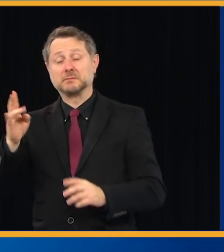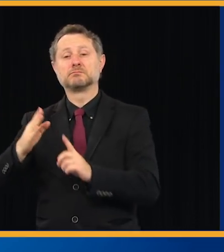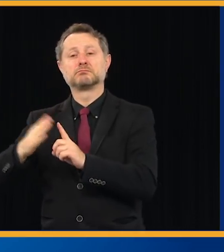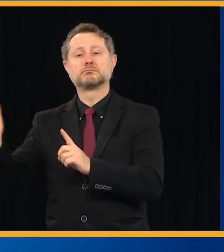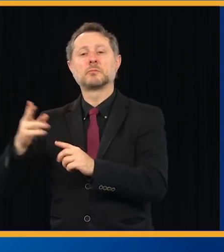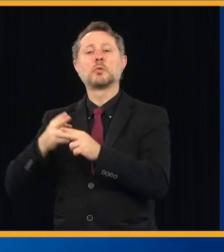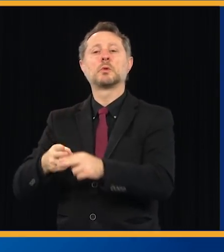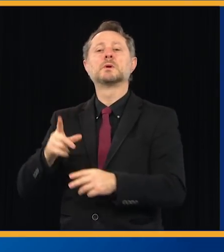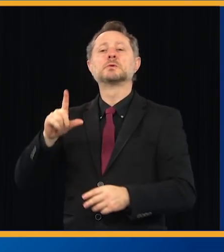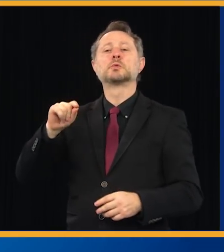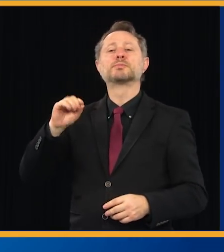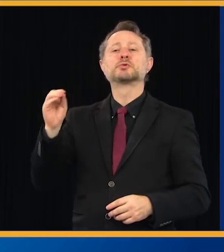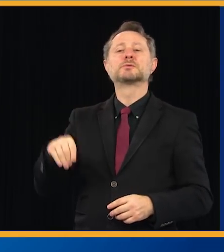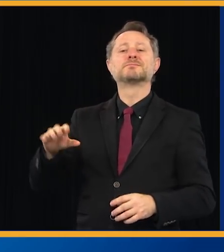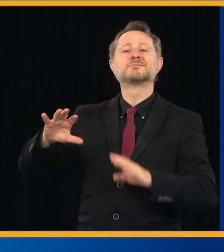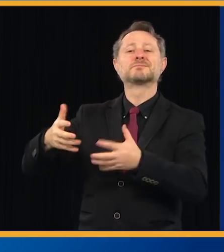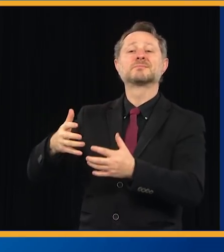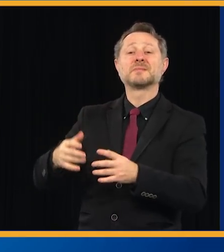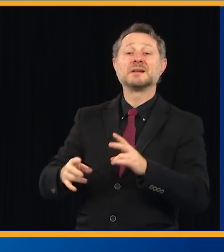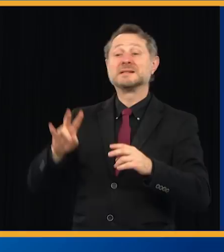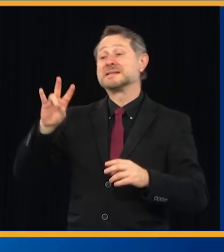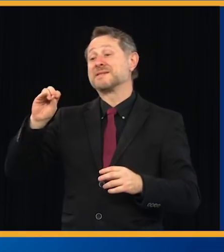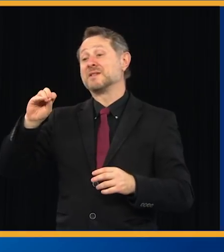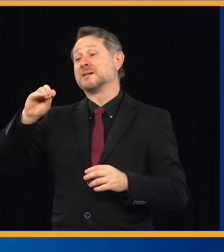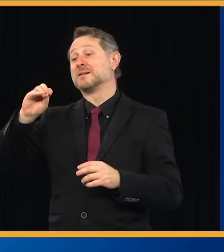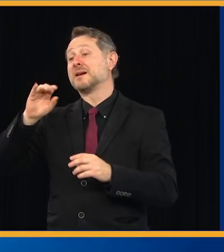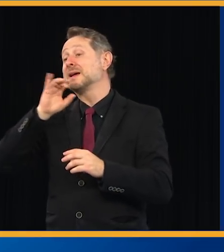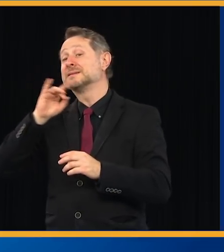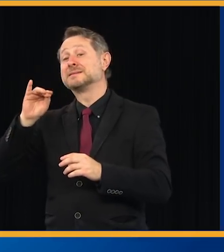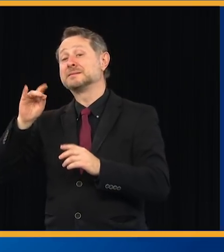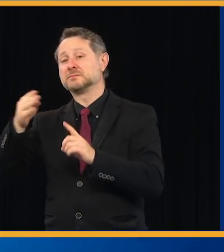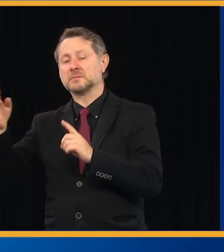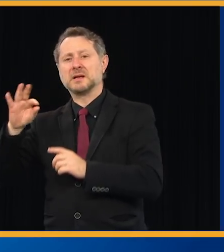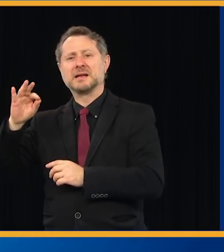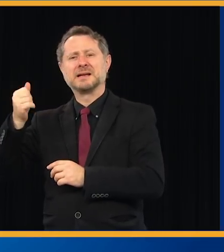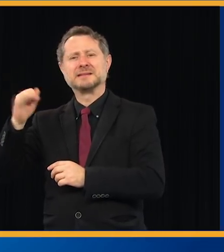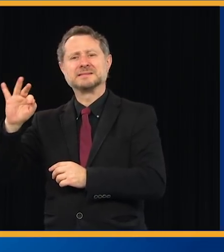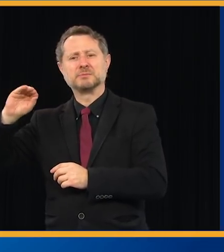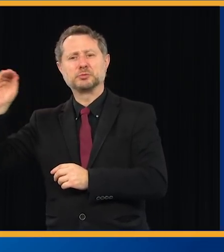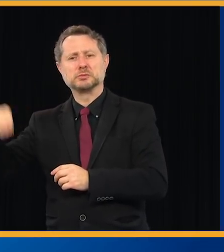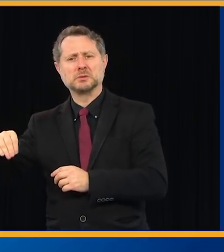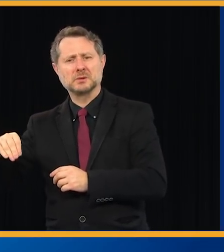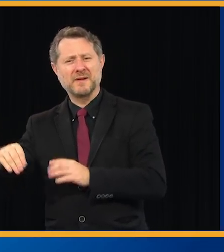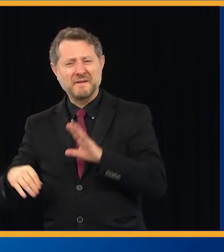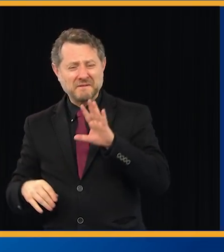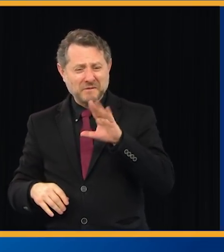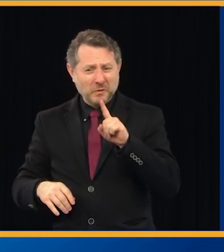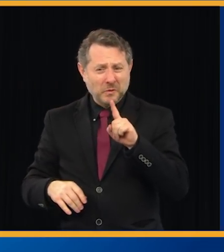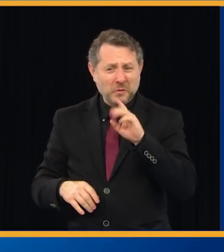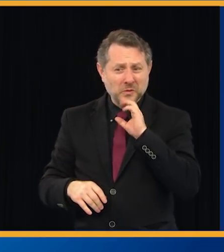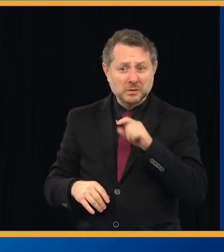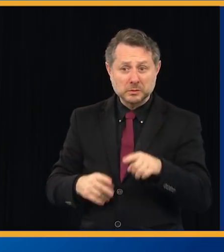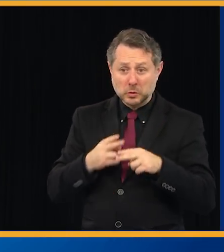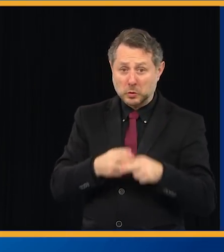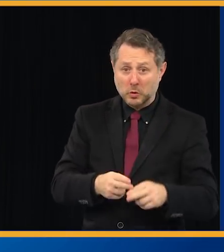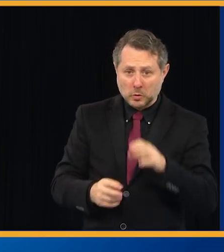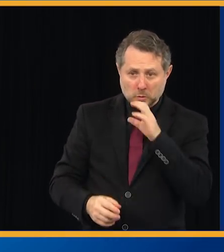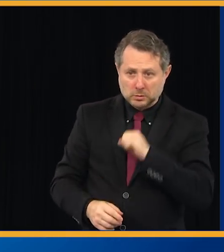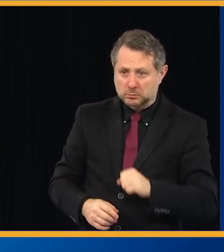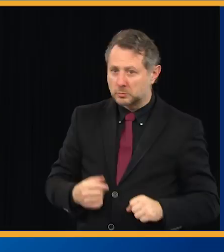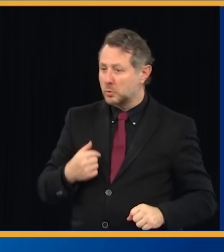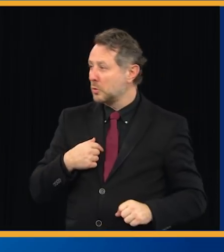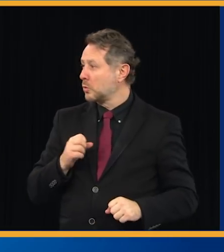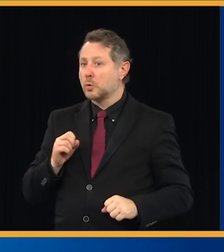20%, 70 to 80, 19%. But 51 years old is old. Okay. Then I am